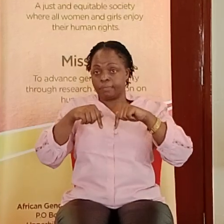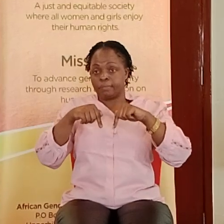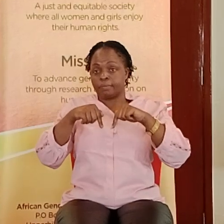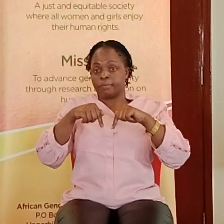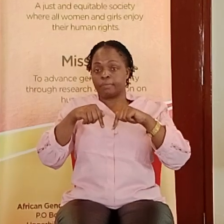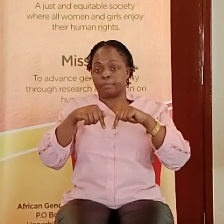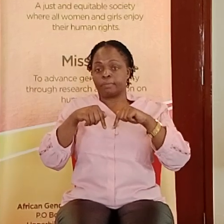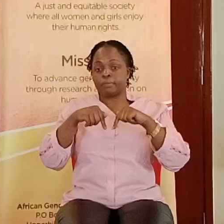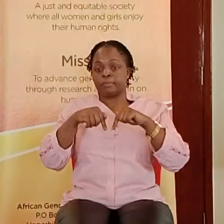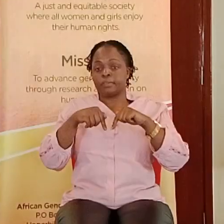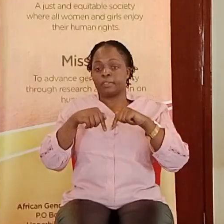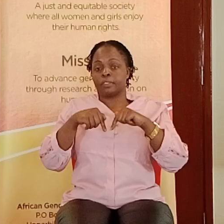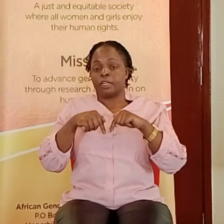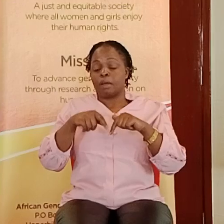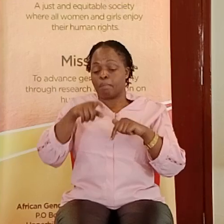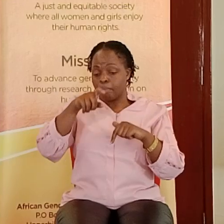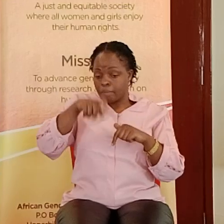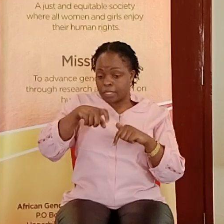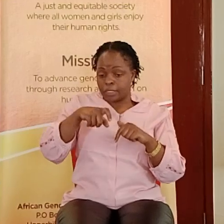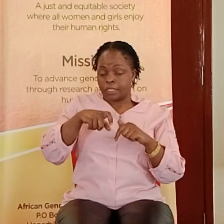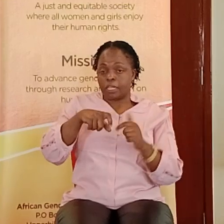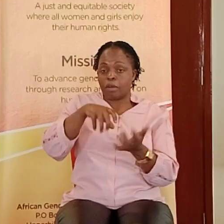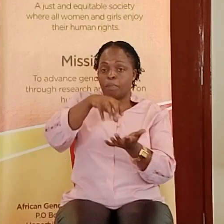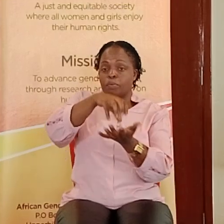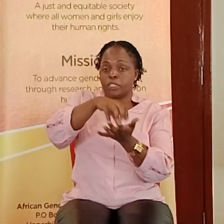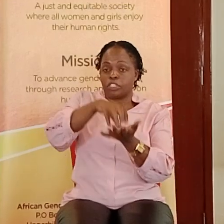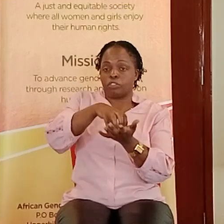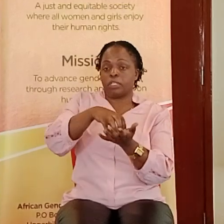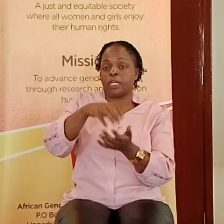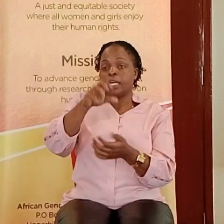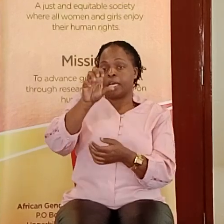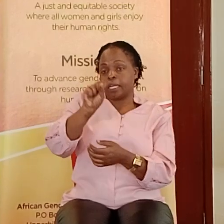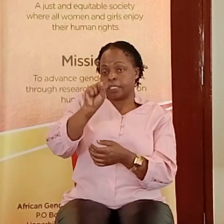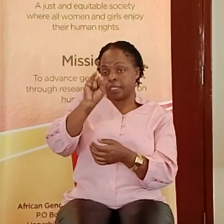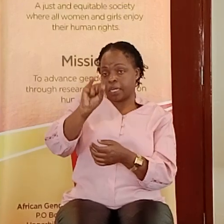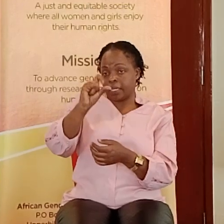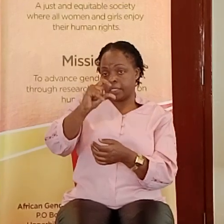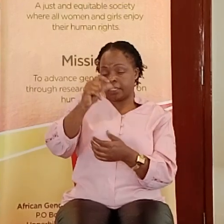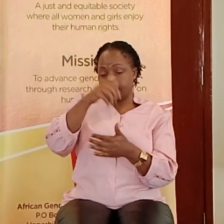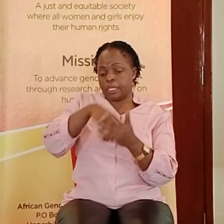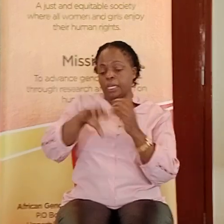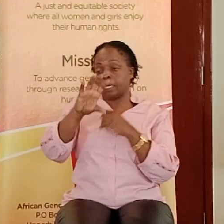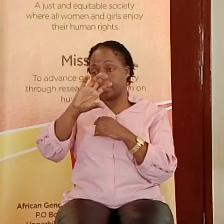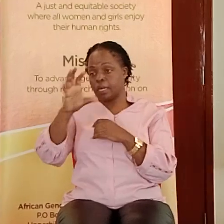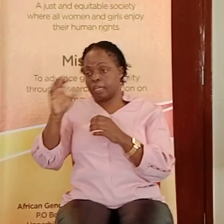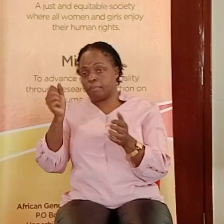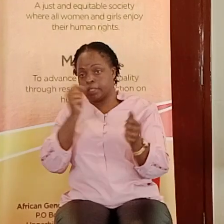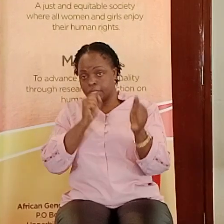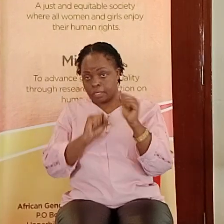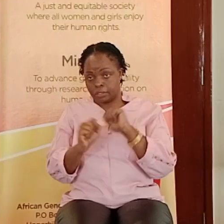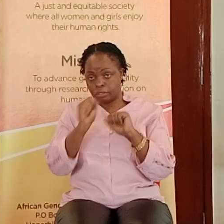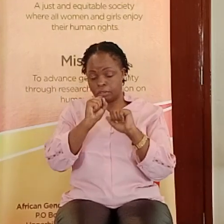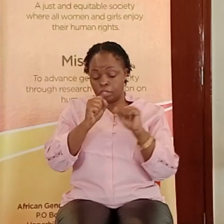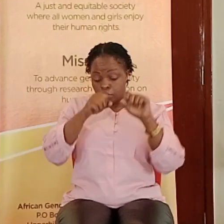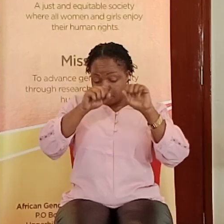to reposition SIGs in climate action. So how can those groups that we